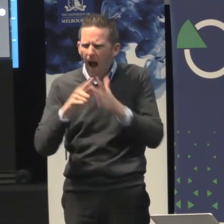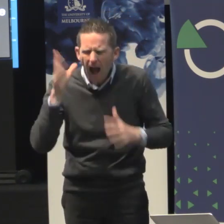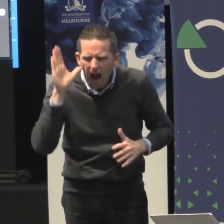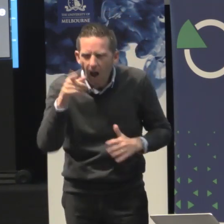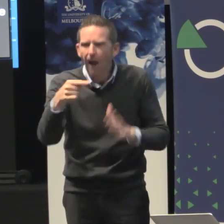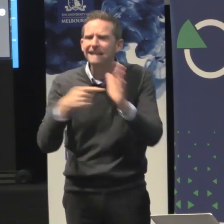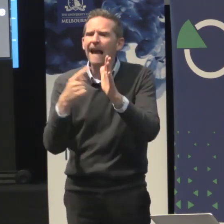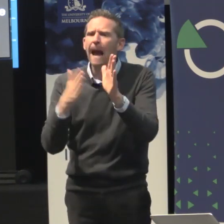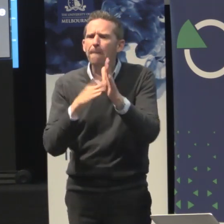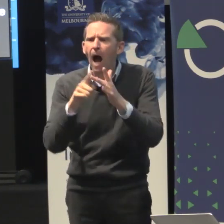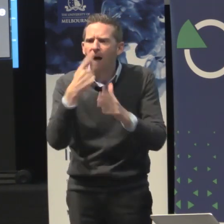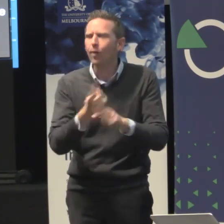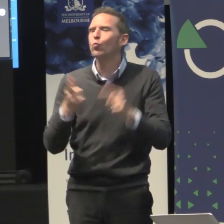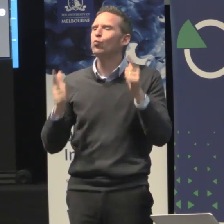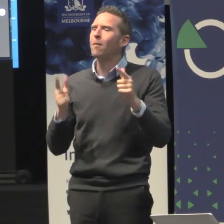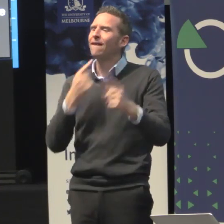Oh, TMI.